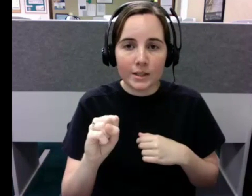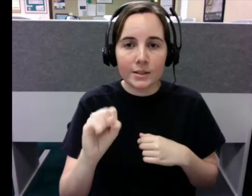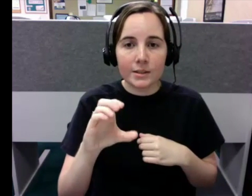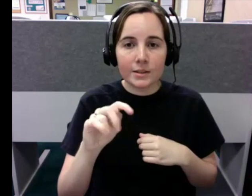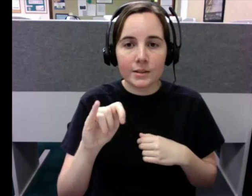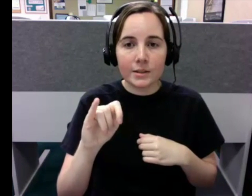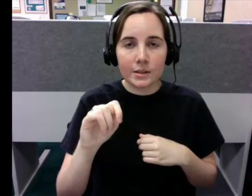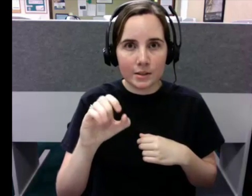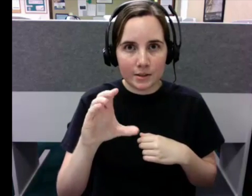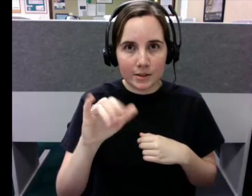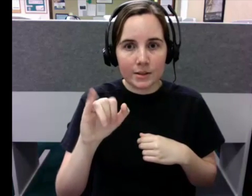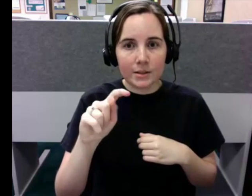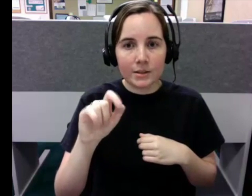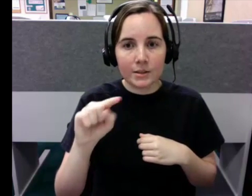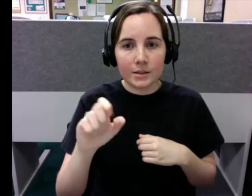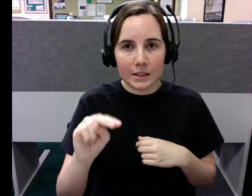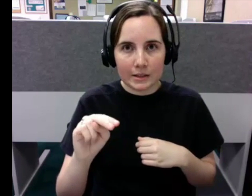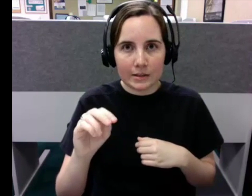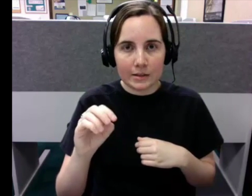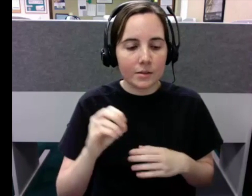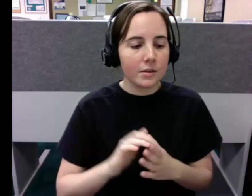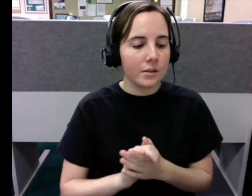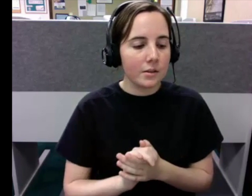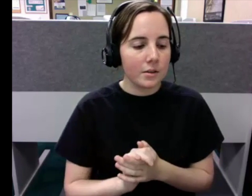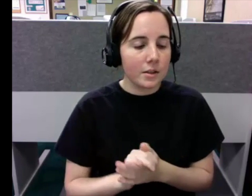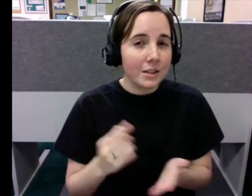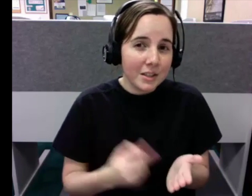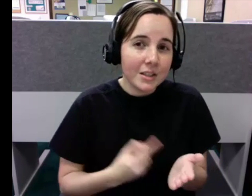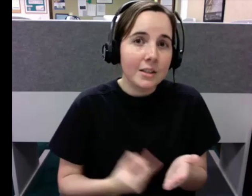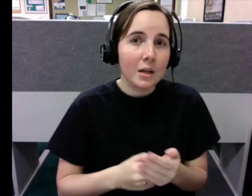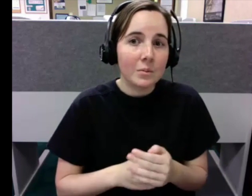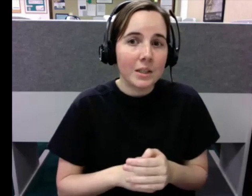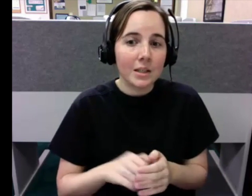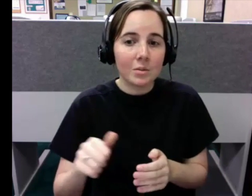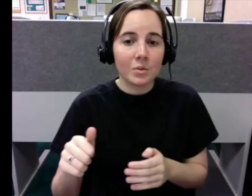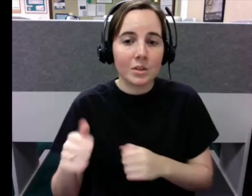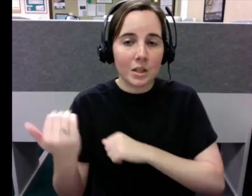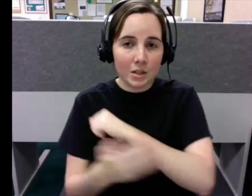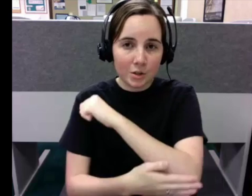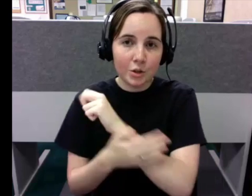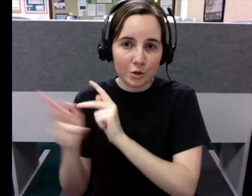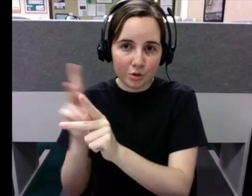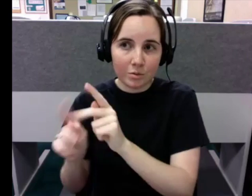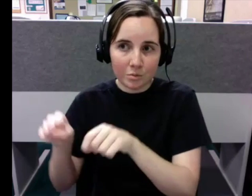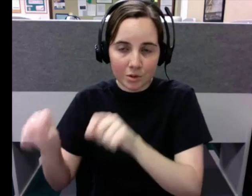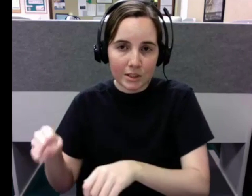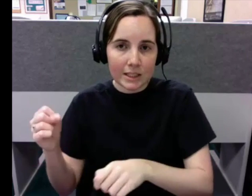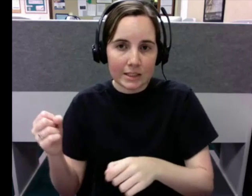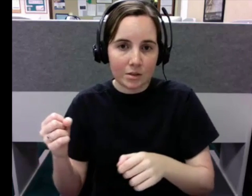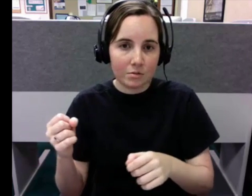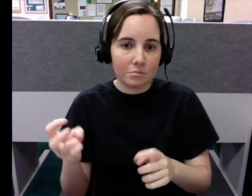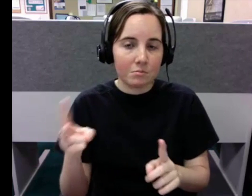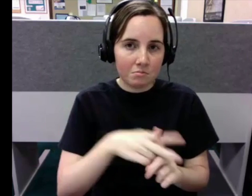residents can qualify for SSI. For more information, read Supplemental Security Income